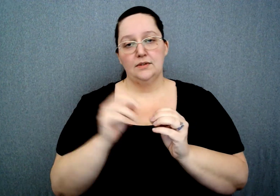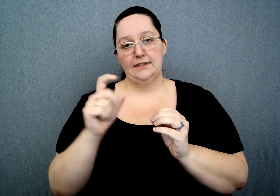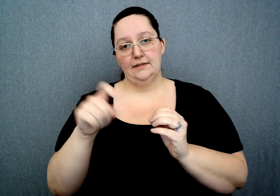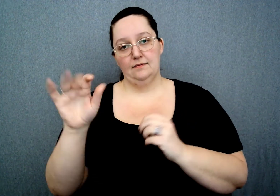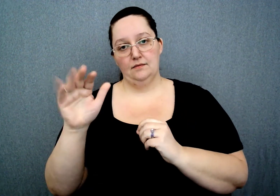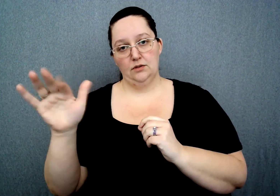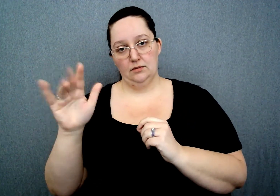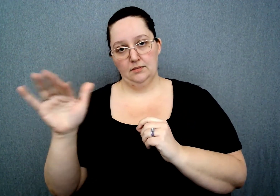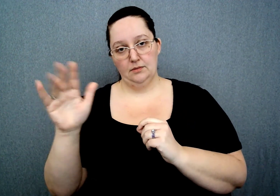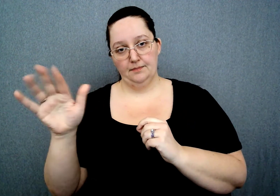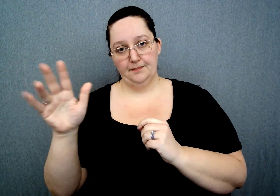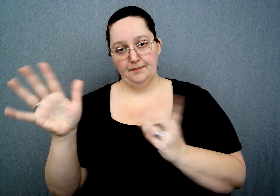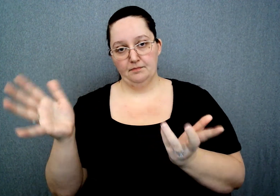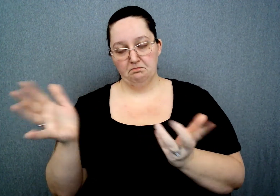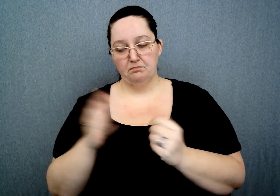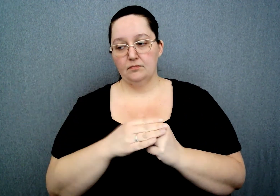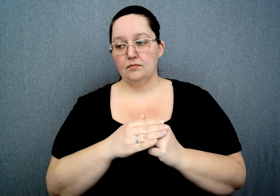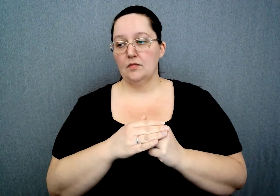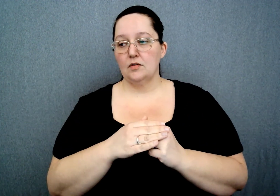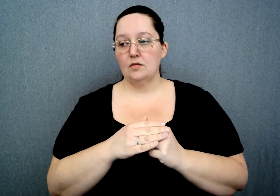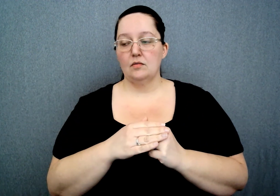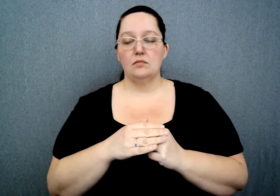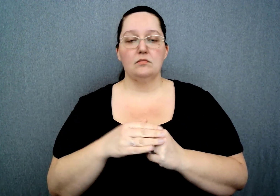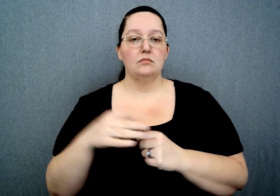For more specific types of meat, you're going to have to fingerspell.